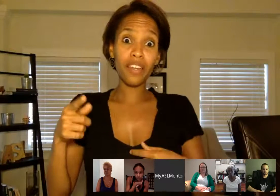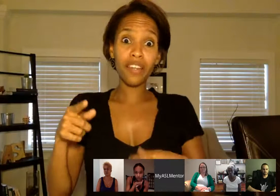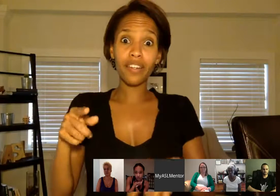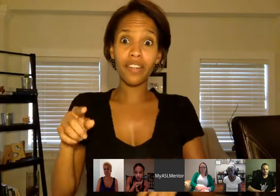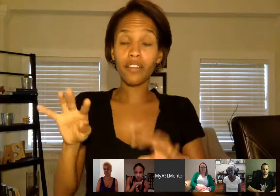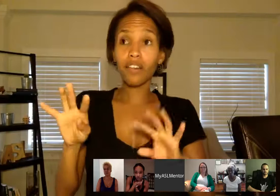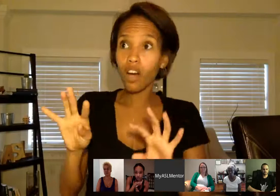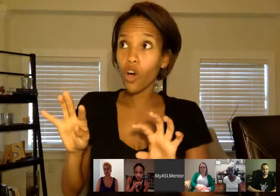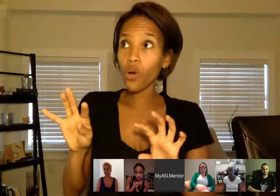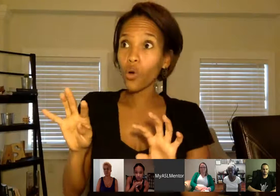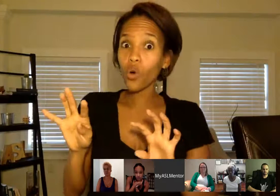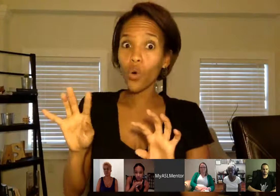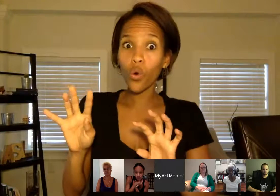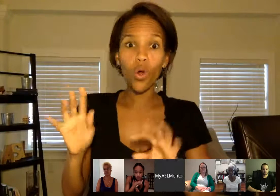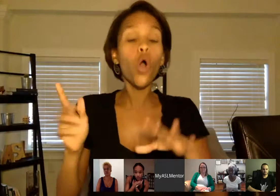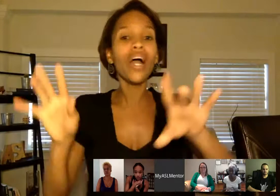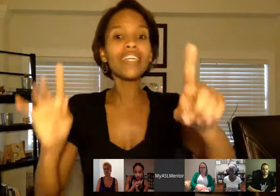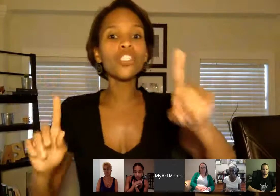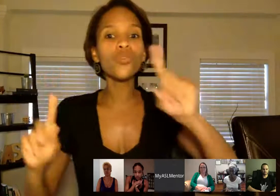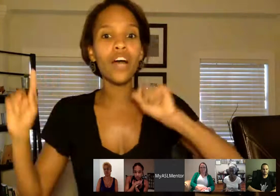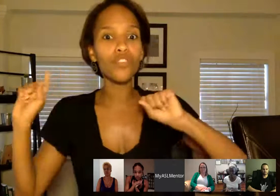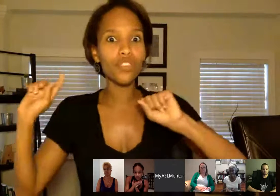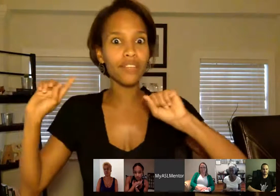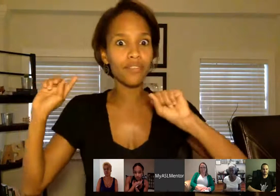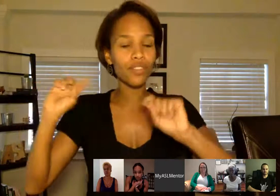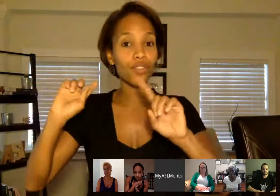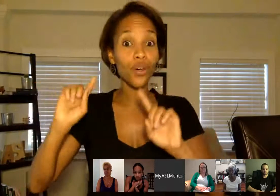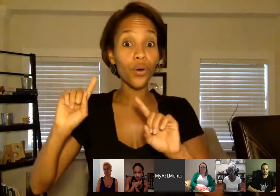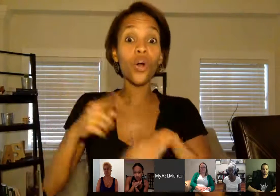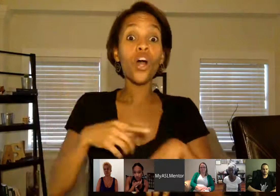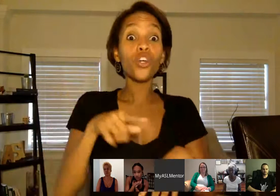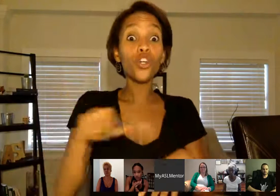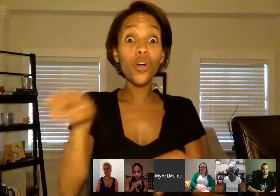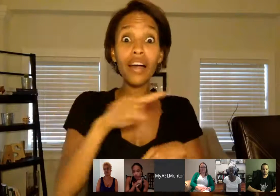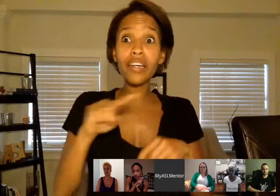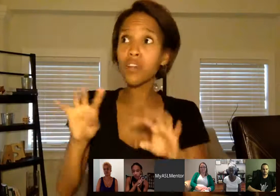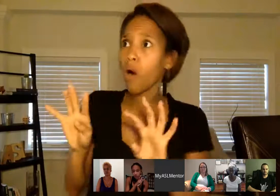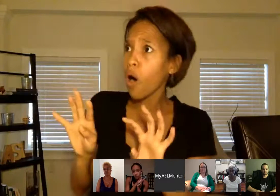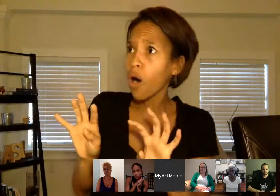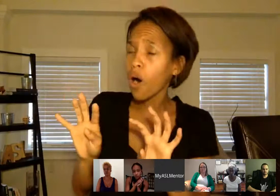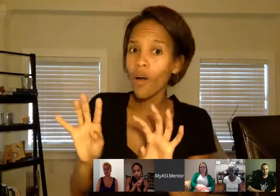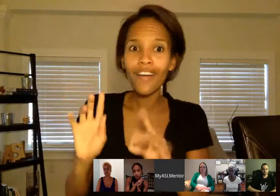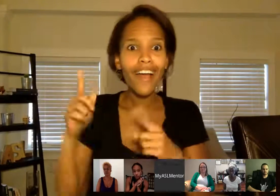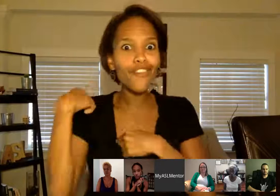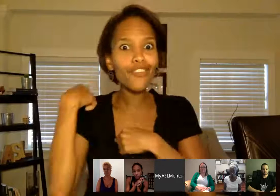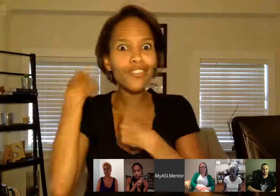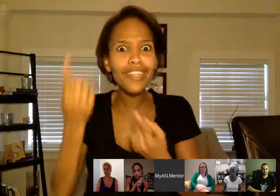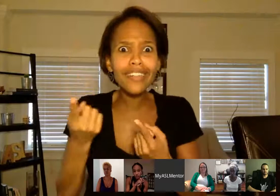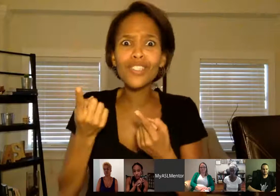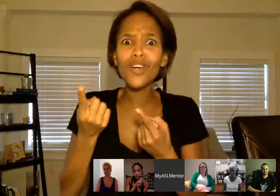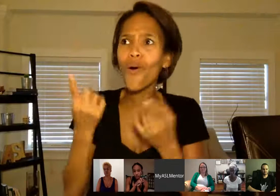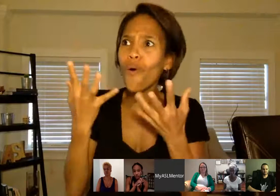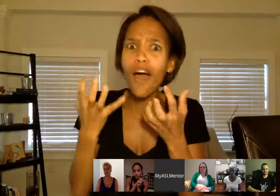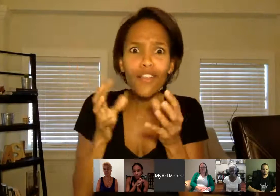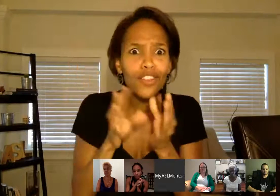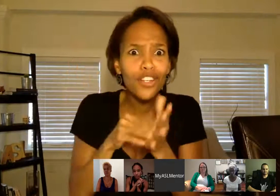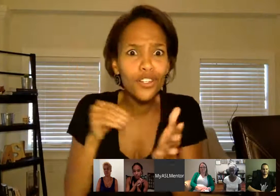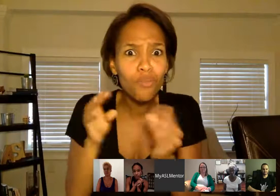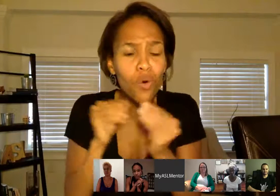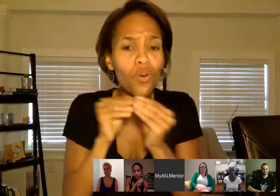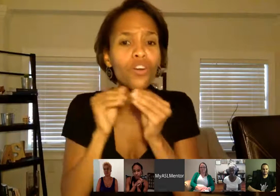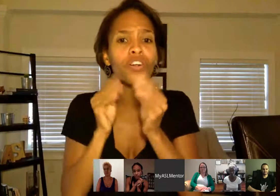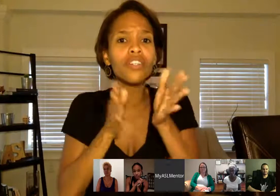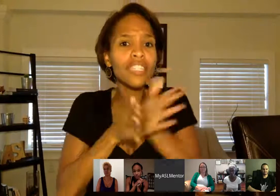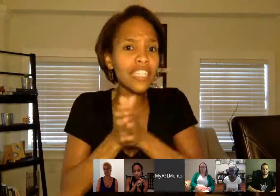at the bit. Oh, I didn't do ever since. So you guys, ever since,